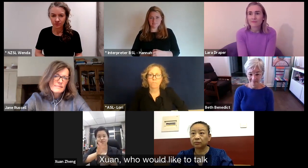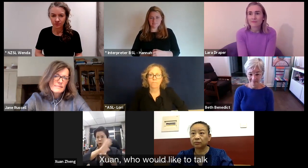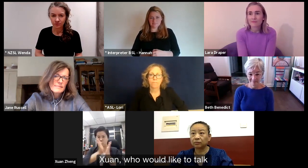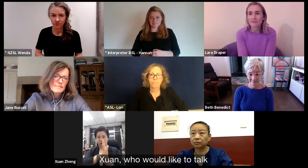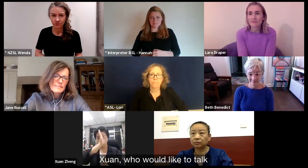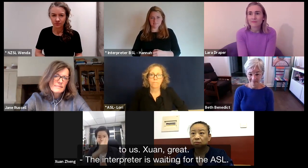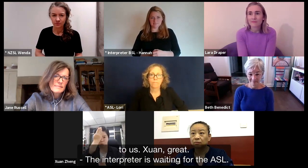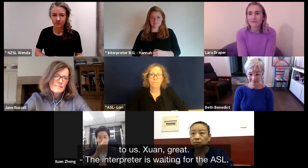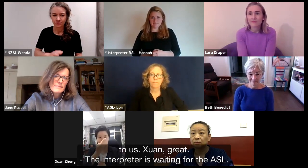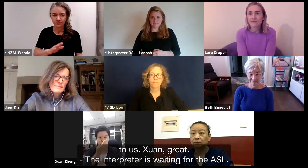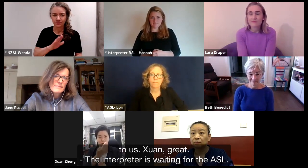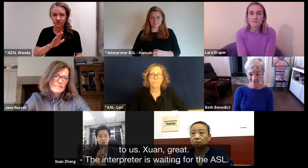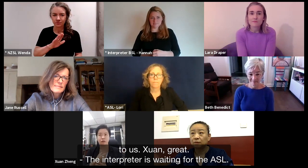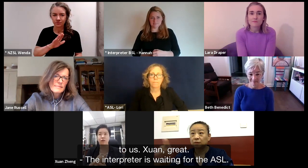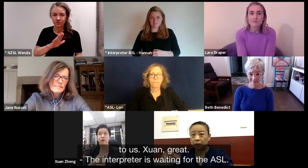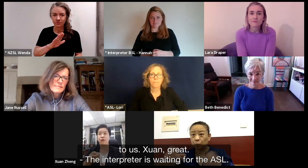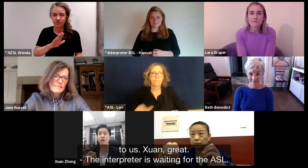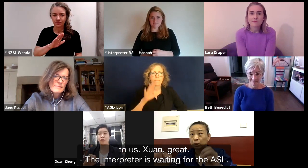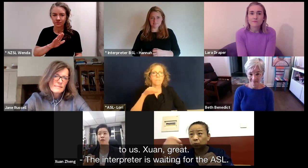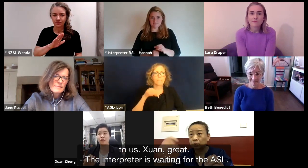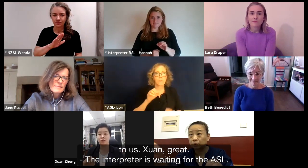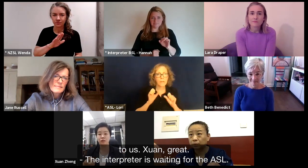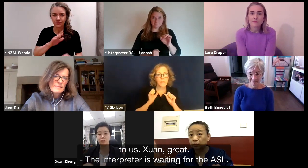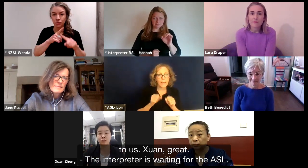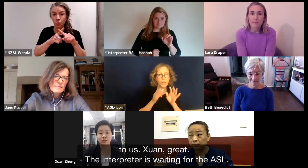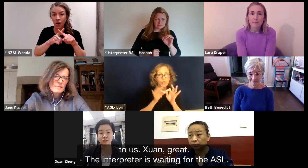Swan, I might need you to get started. I'm not sure if Wei Wang can see you.